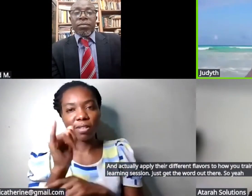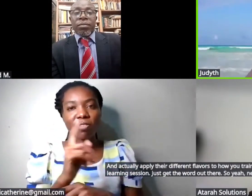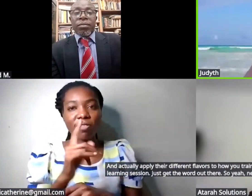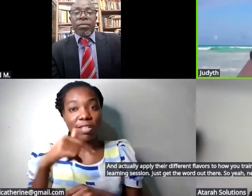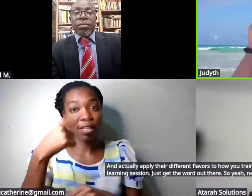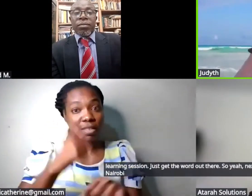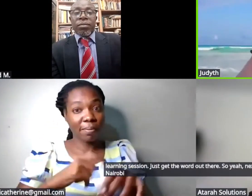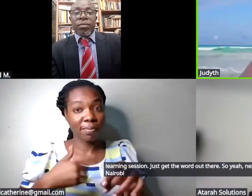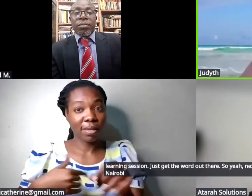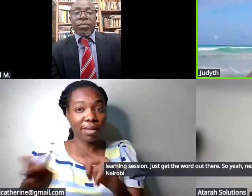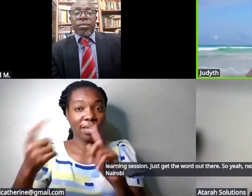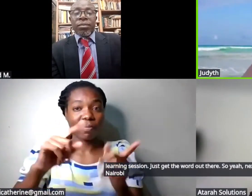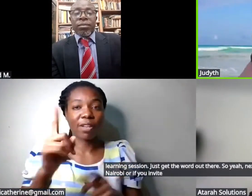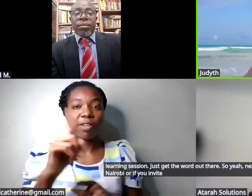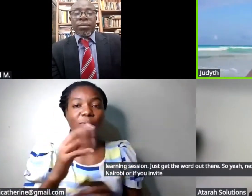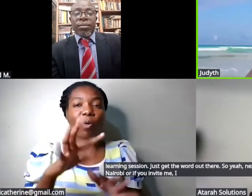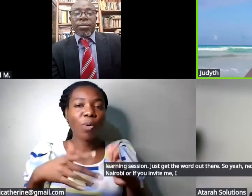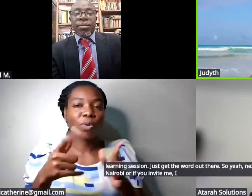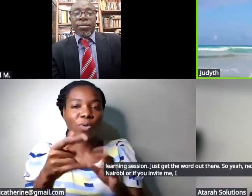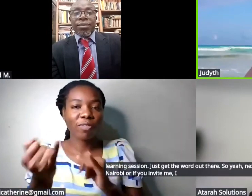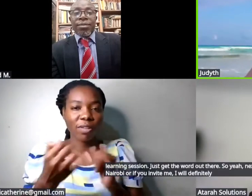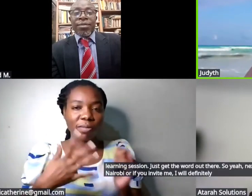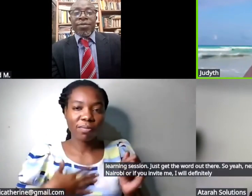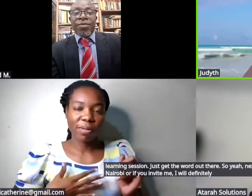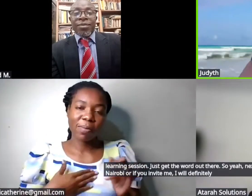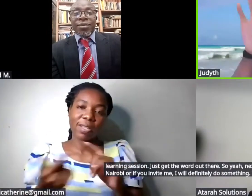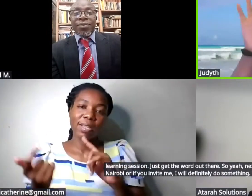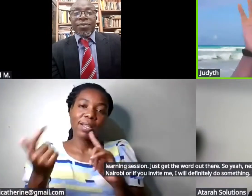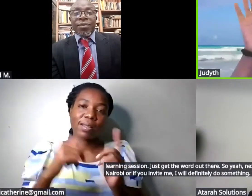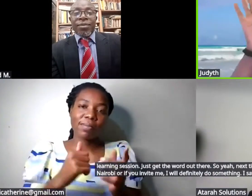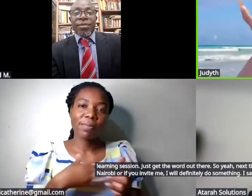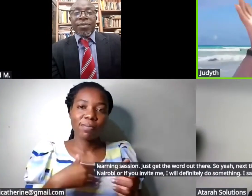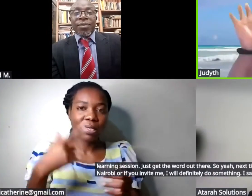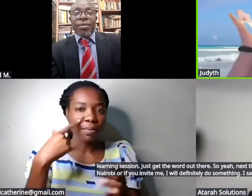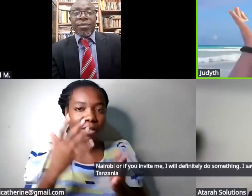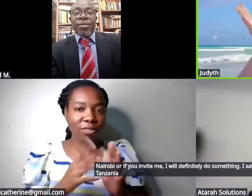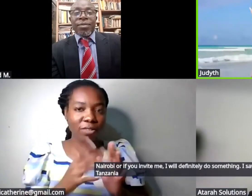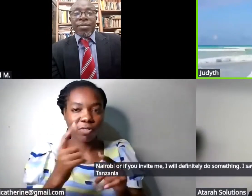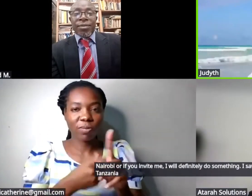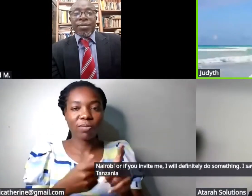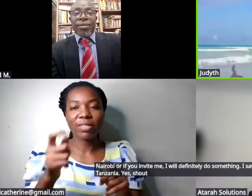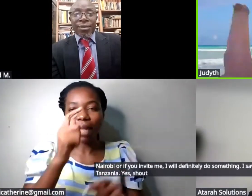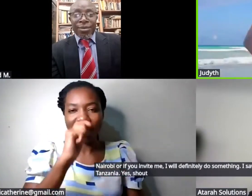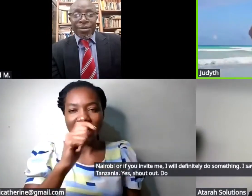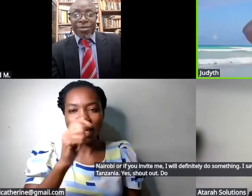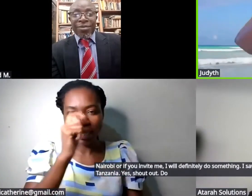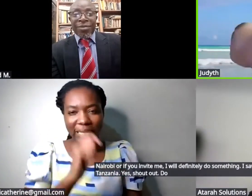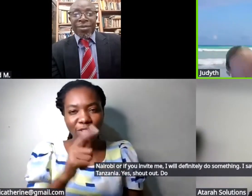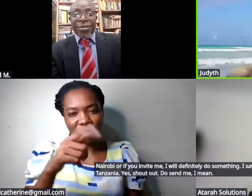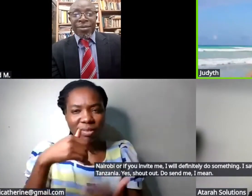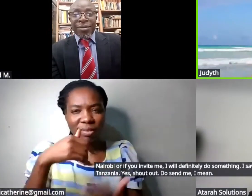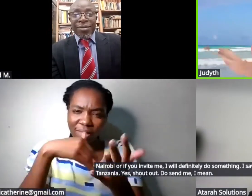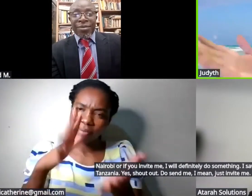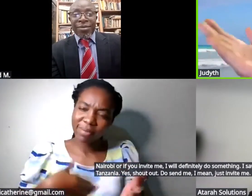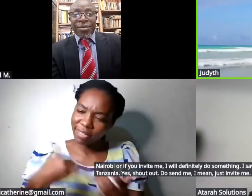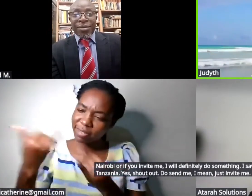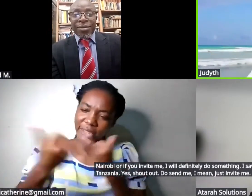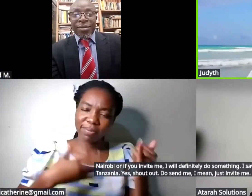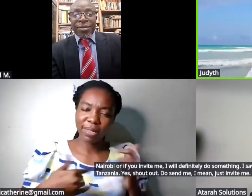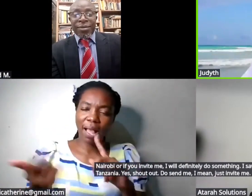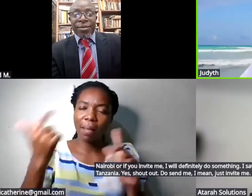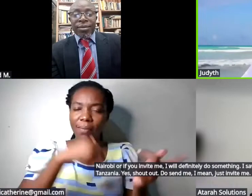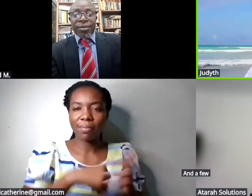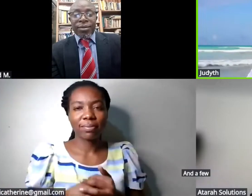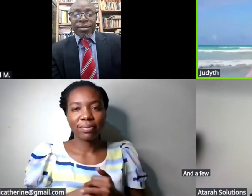if you invite me, I will definitely do something. I saw someone from Tanzania. Yes, shout out. Do send me, just invite me. And a few folks